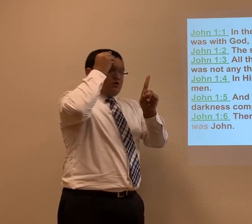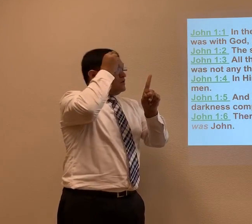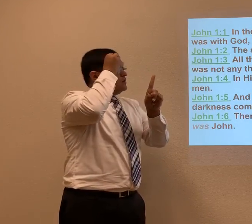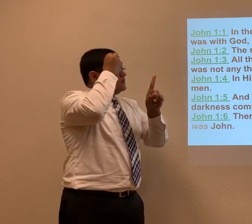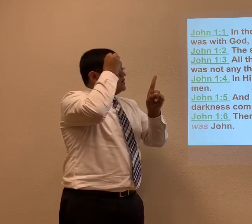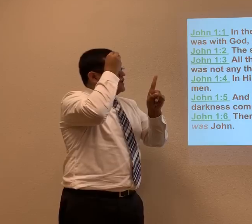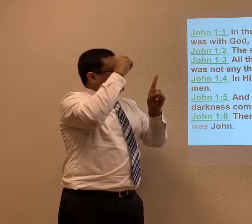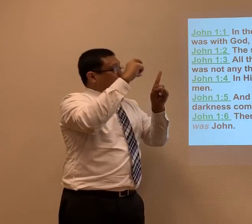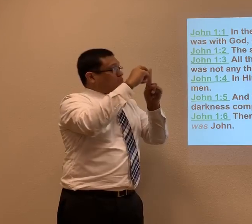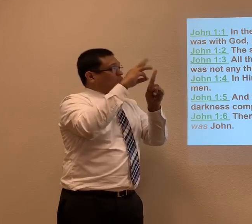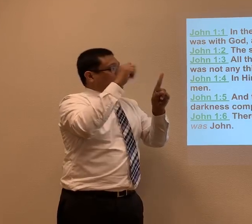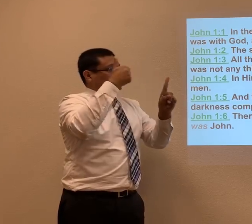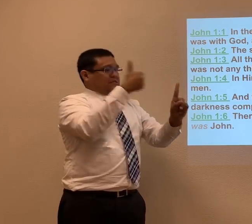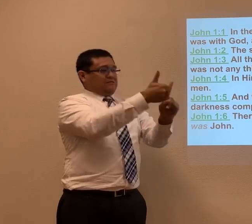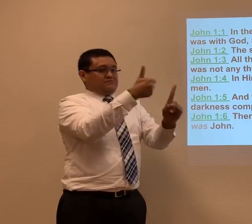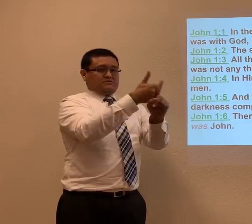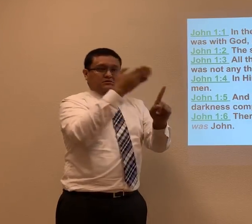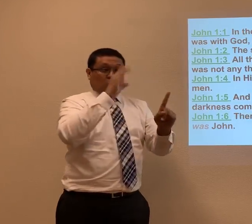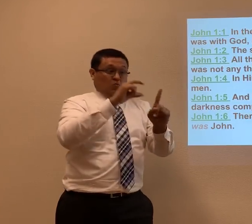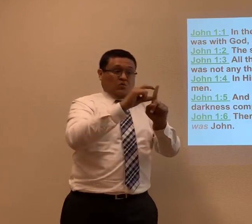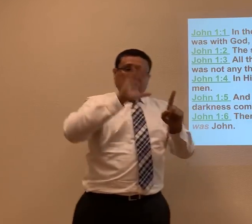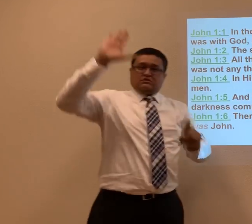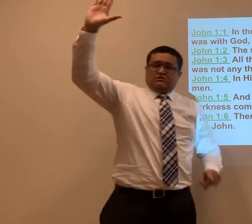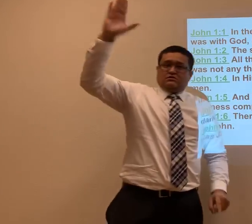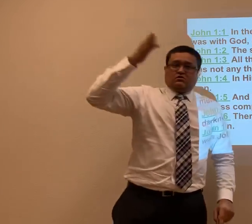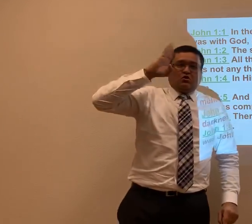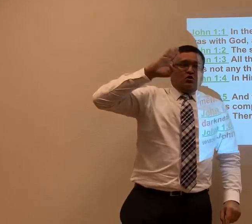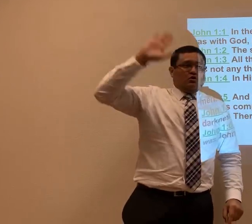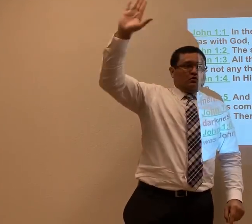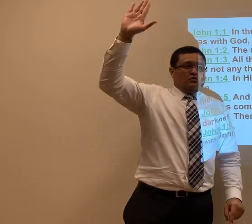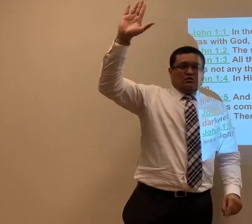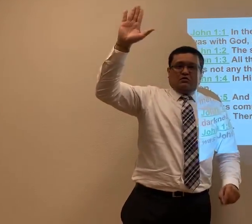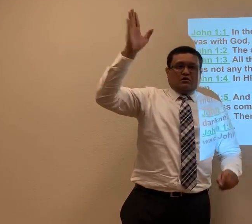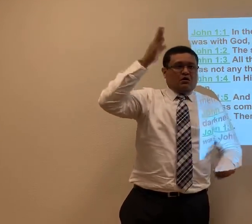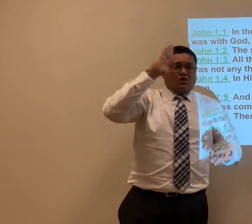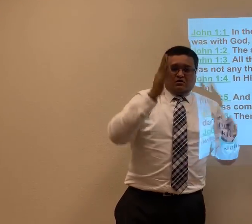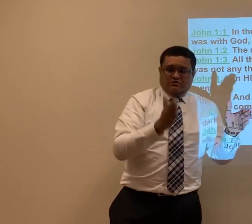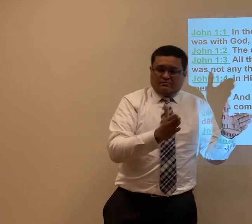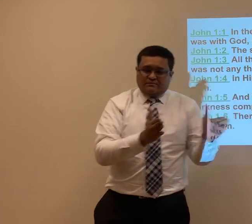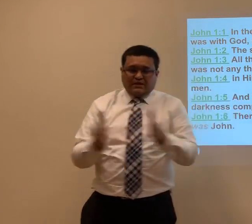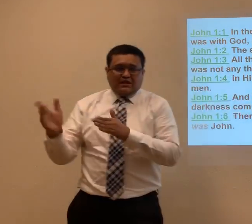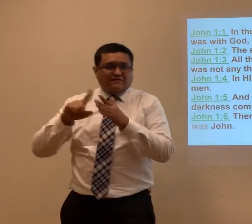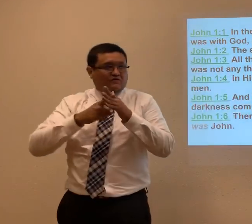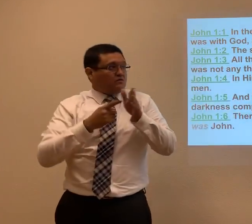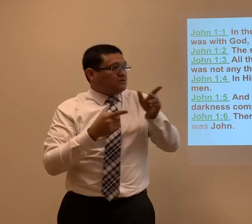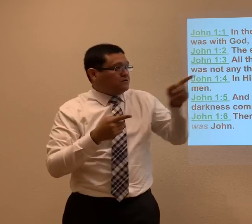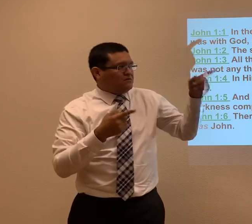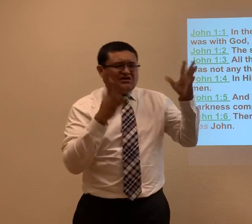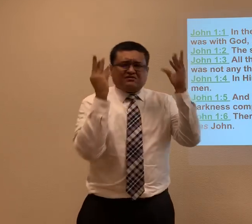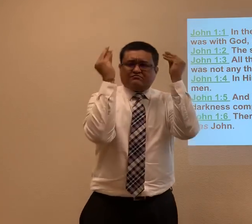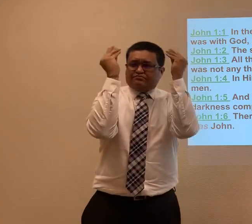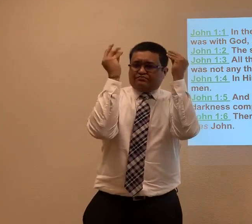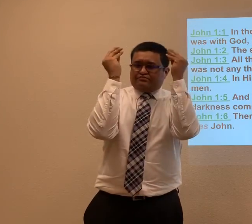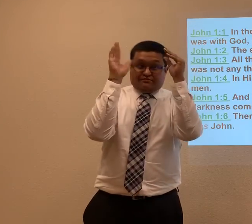God. And the Word was God himself. So God had a plan from the very